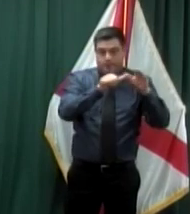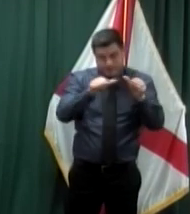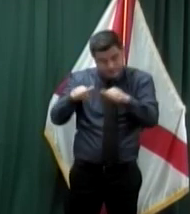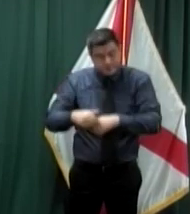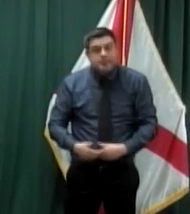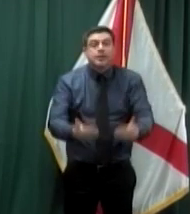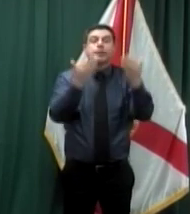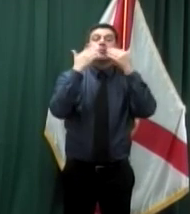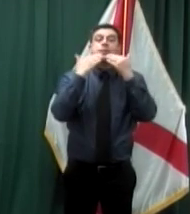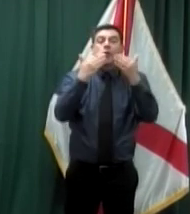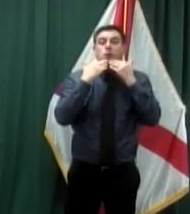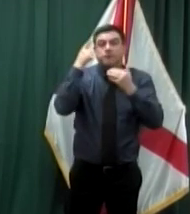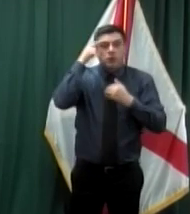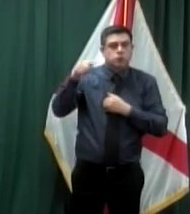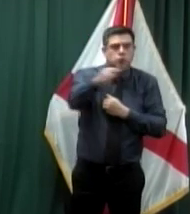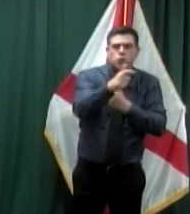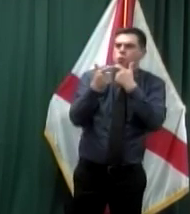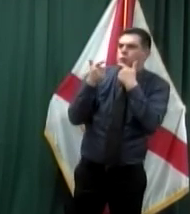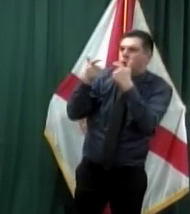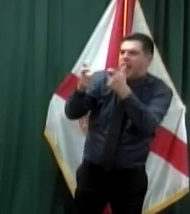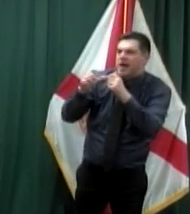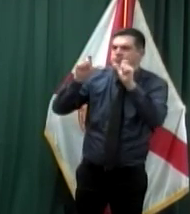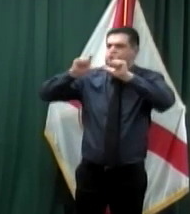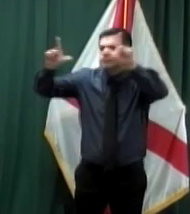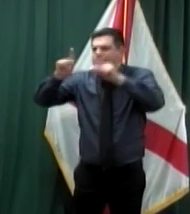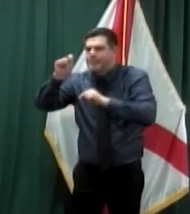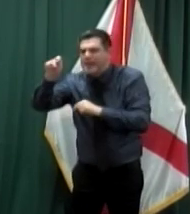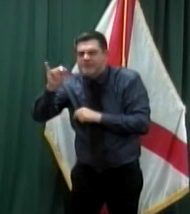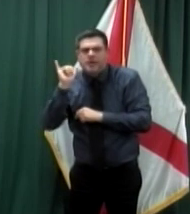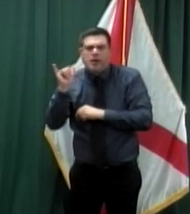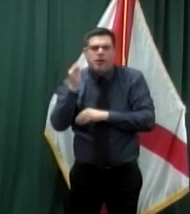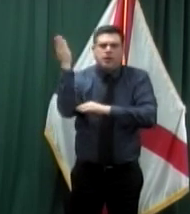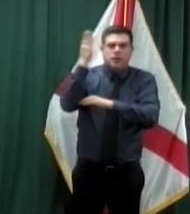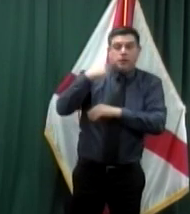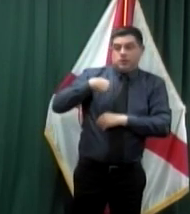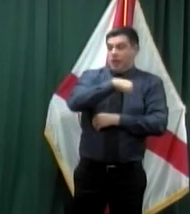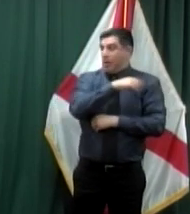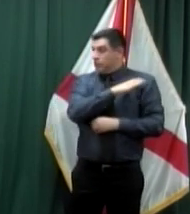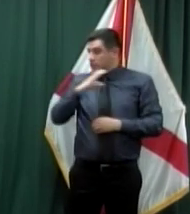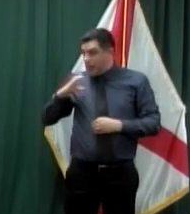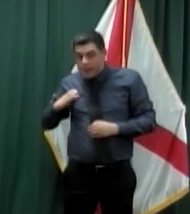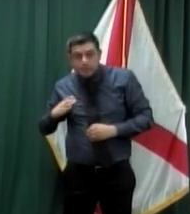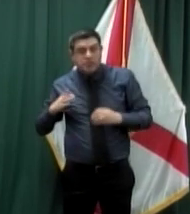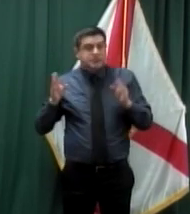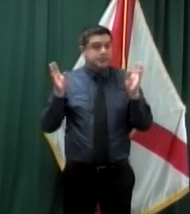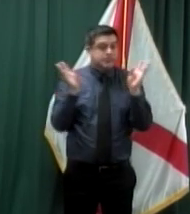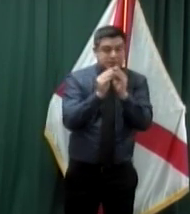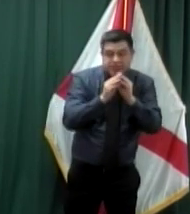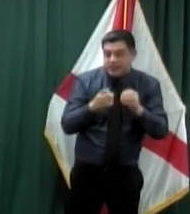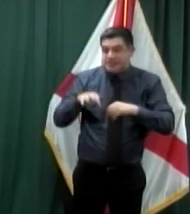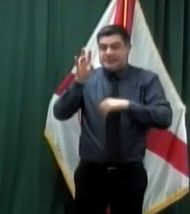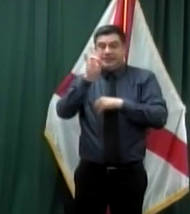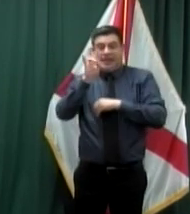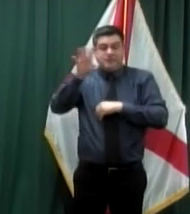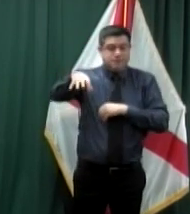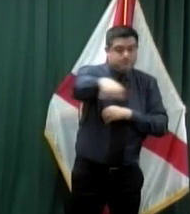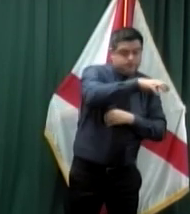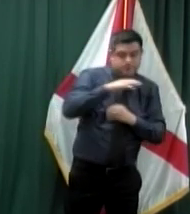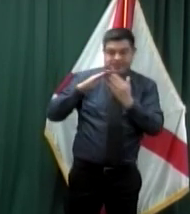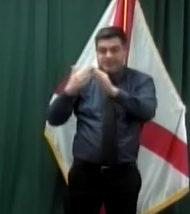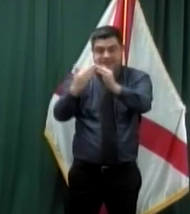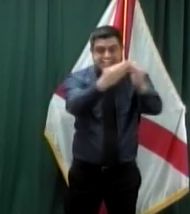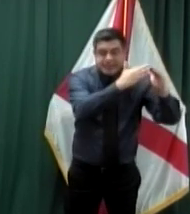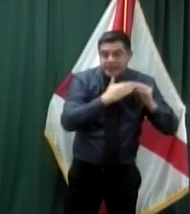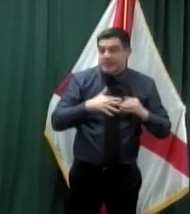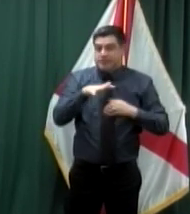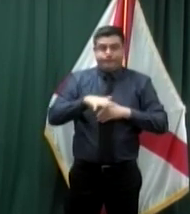County Commission, my fellow commissioners, as well as want to thank the media and all of our great staff. I'd also be remiss